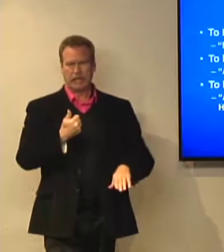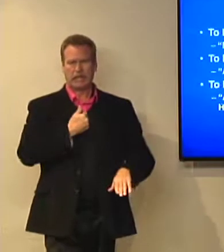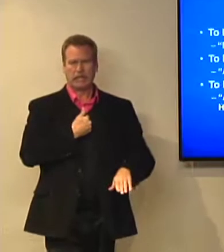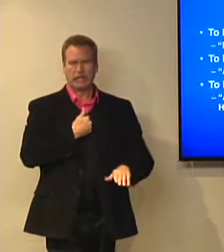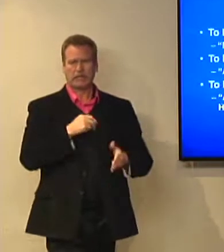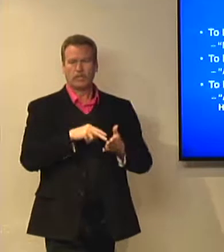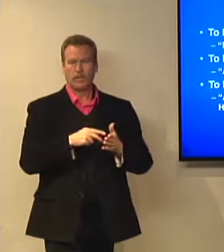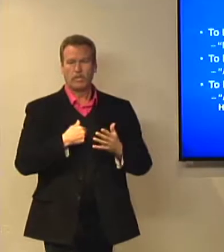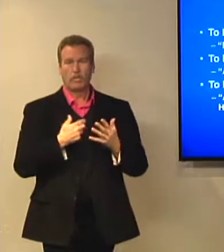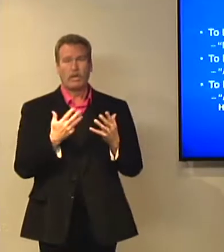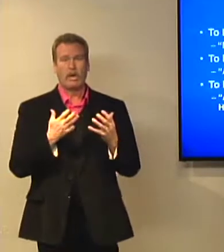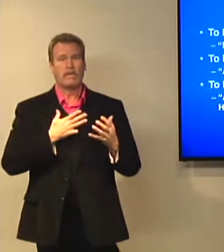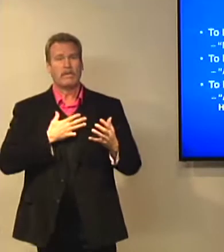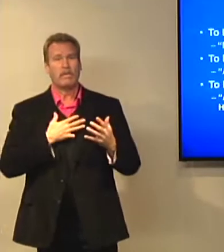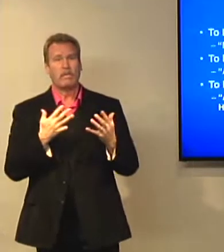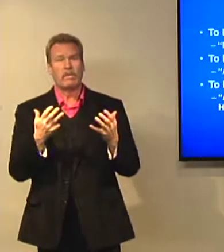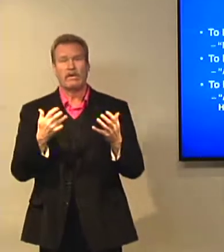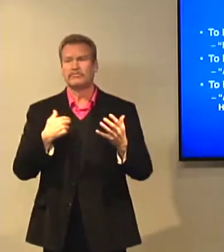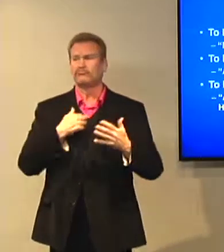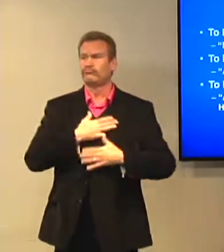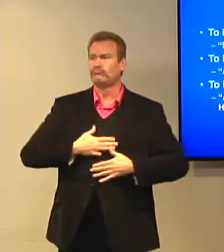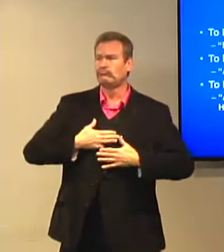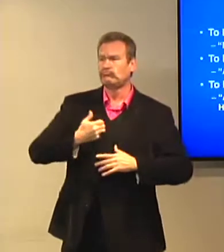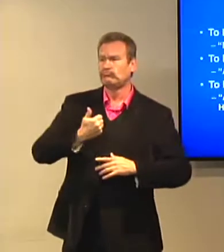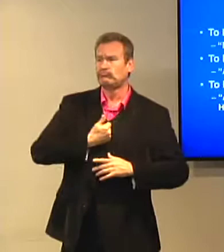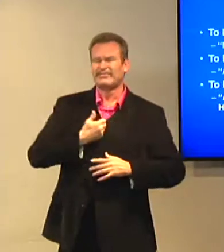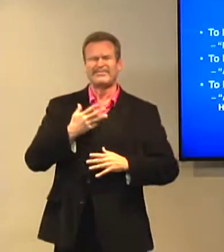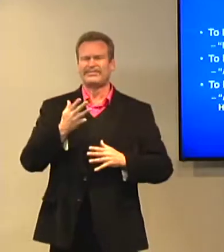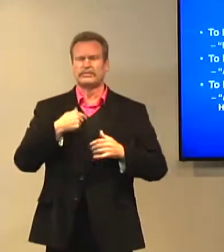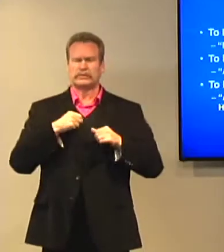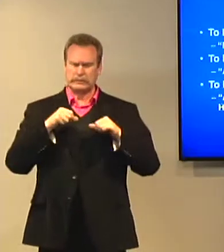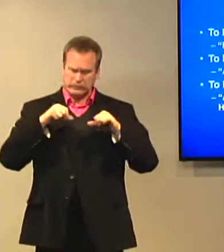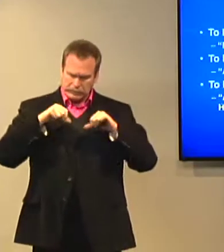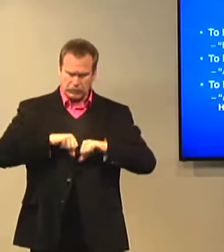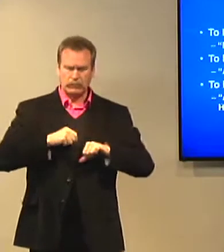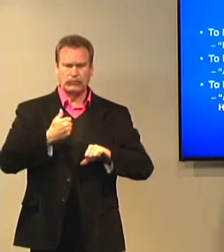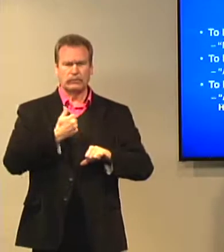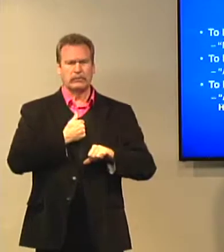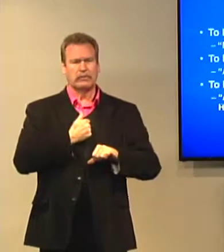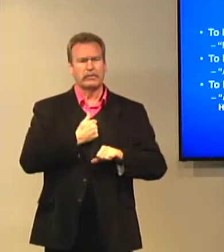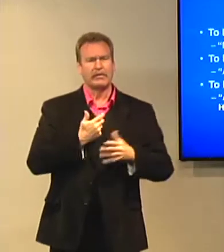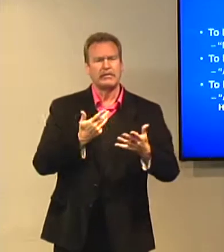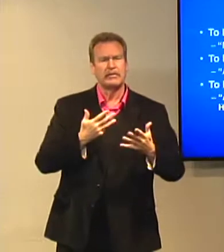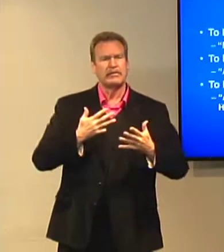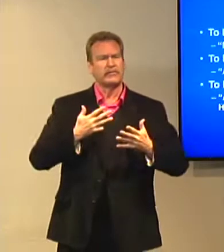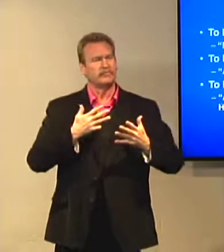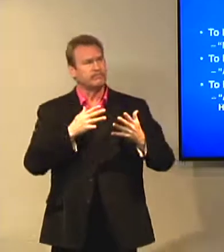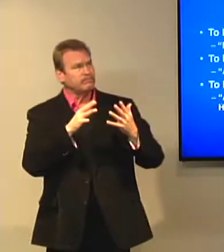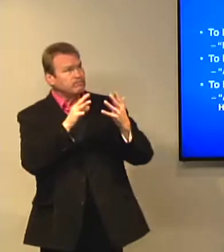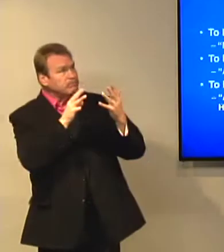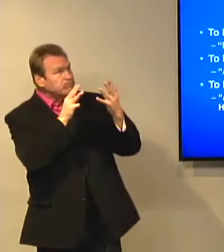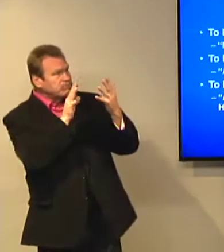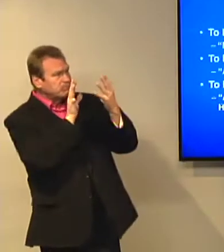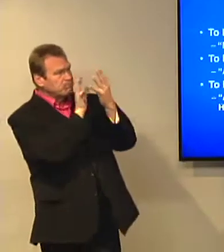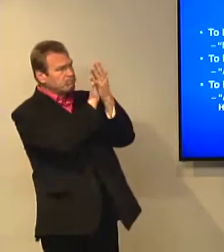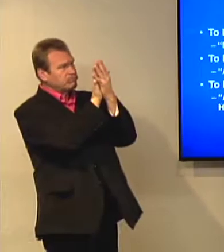And thirdly, we need to die to ourselves, our desires, our pleasures. We have to deny ourselves.